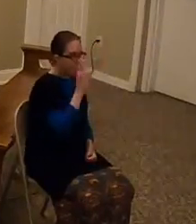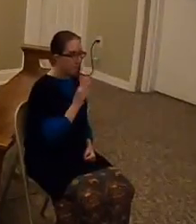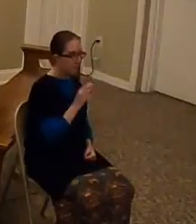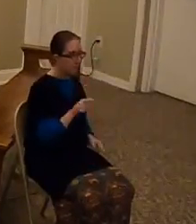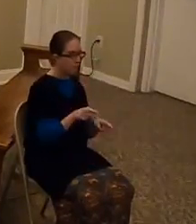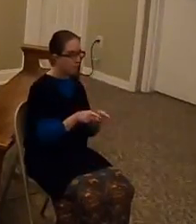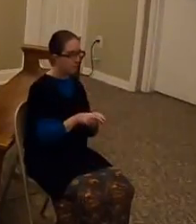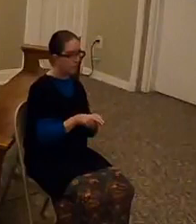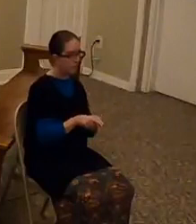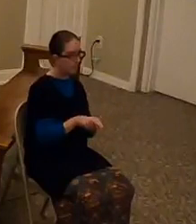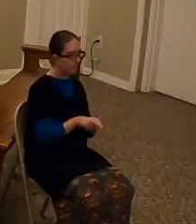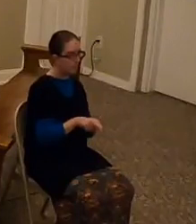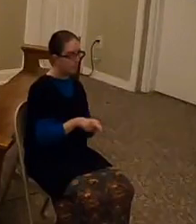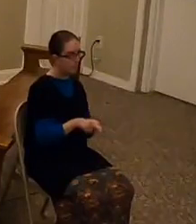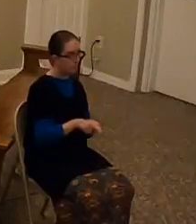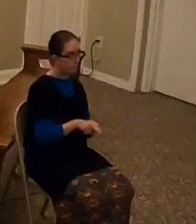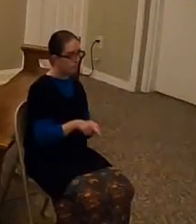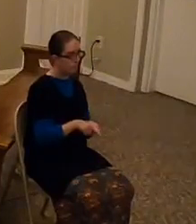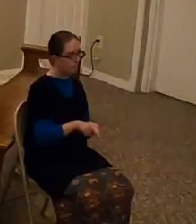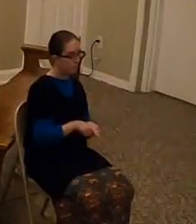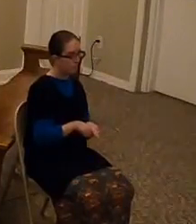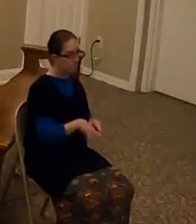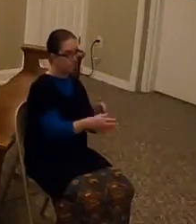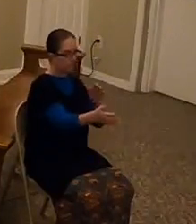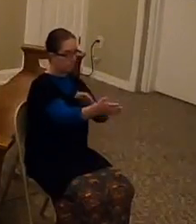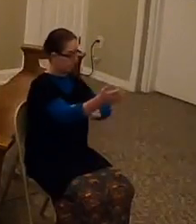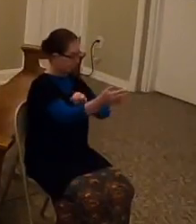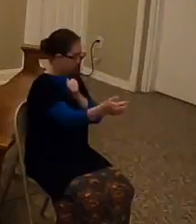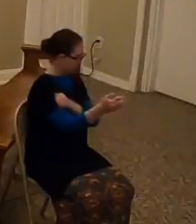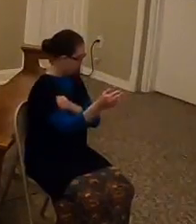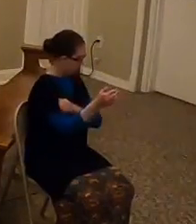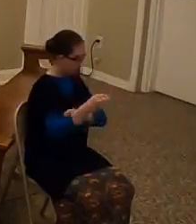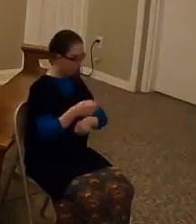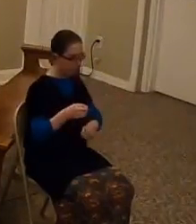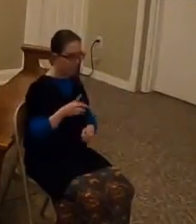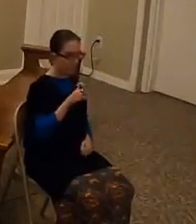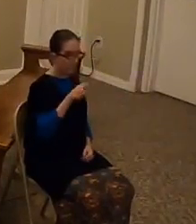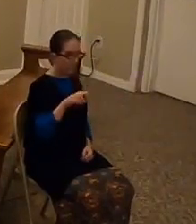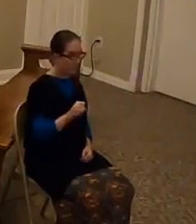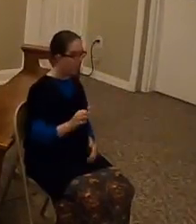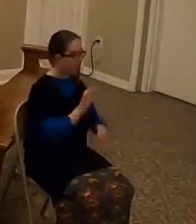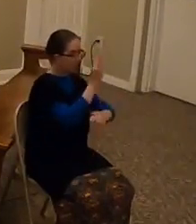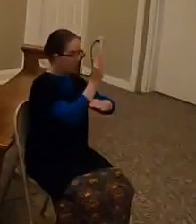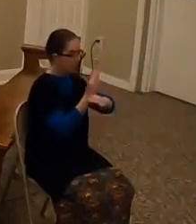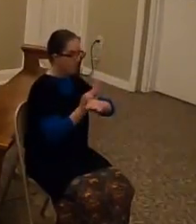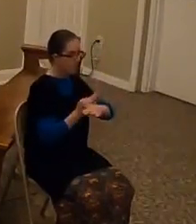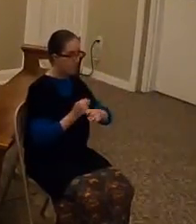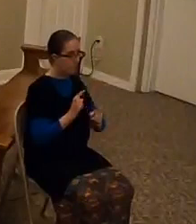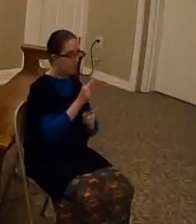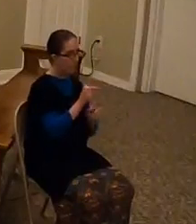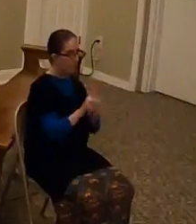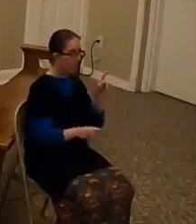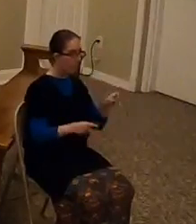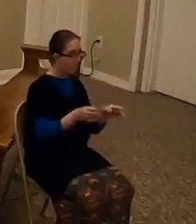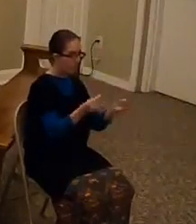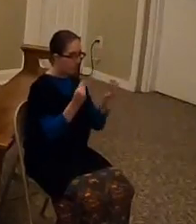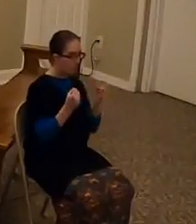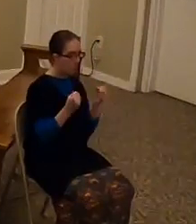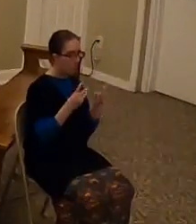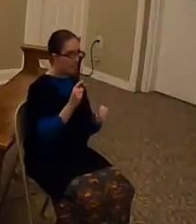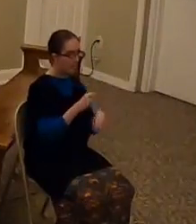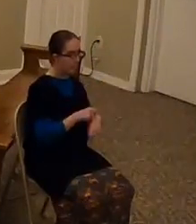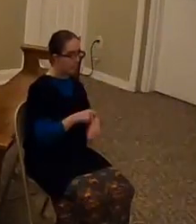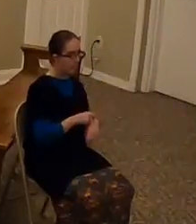as all of our members. That's our arms and legs and feet and all this stuff. You know, that's why when people get the Holy Ghost, many